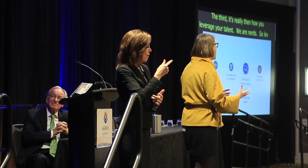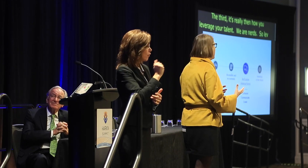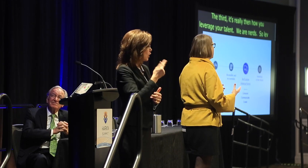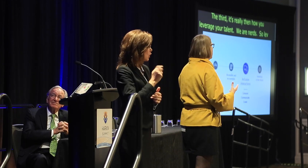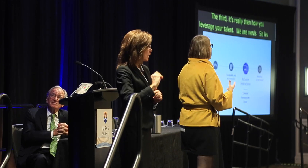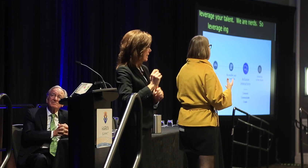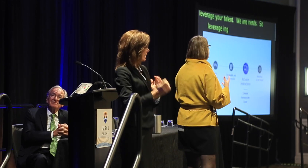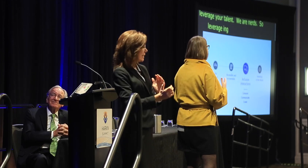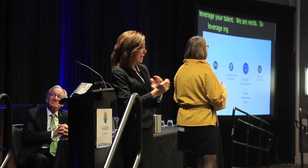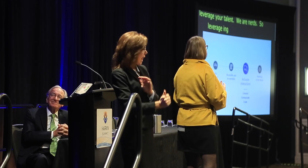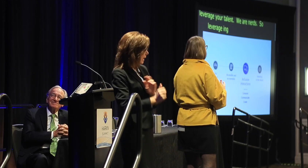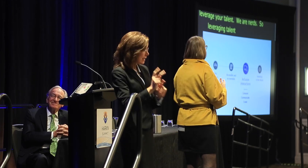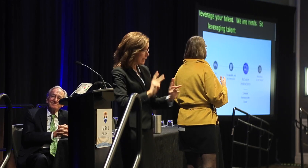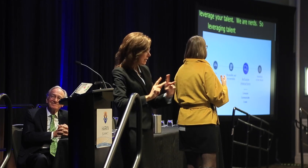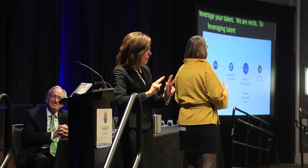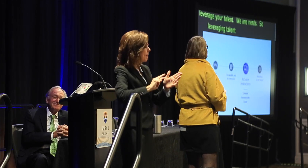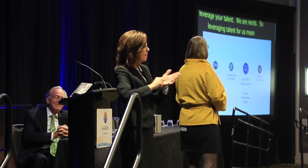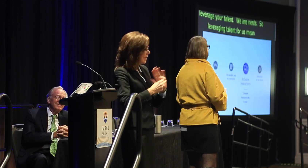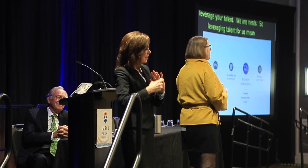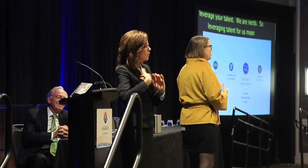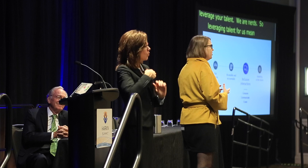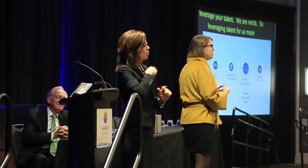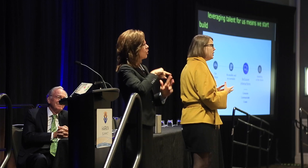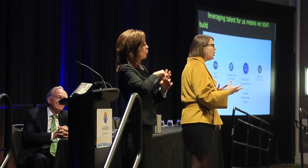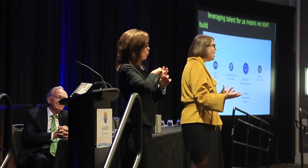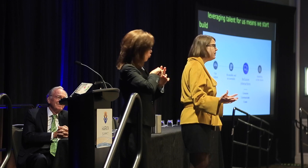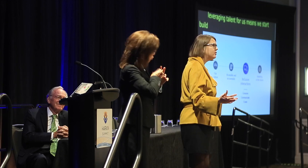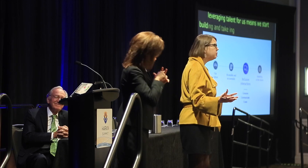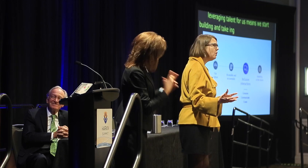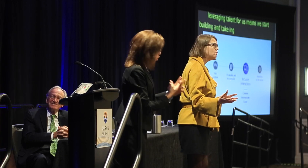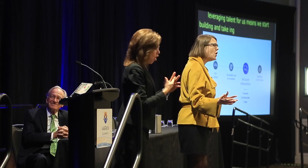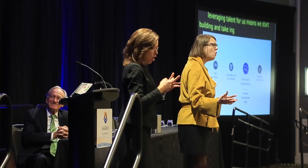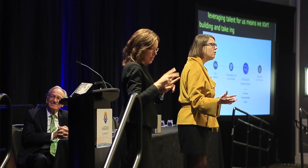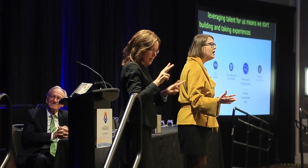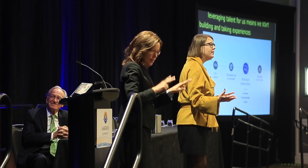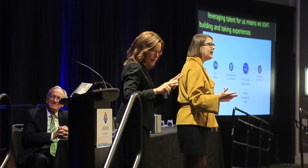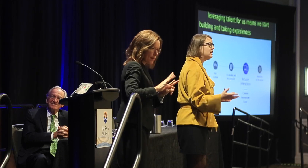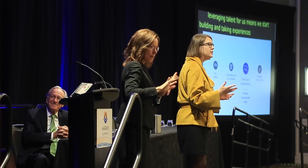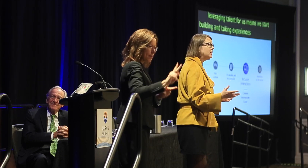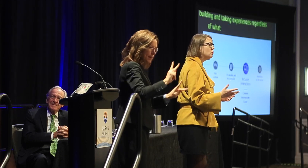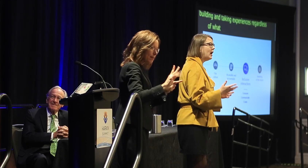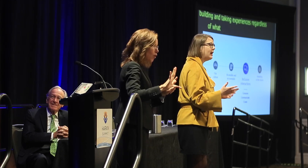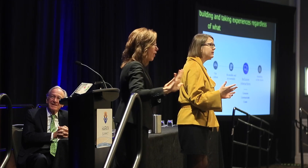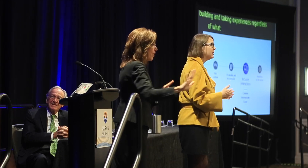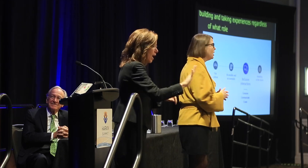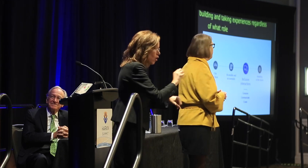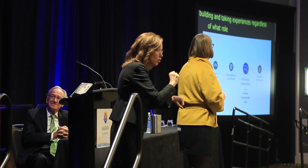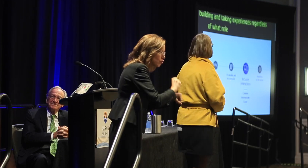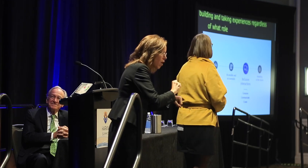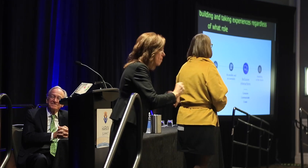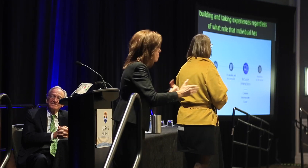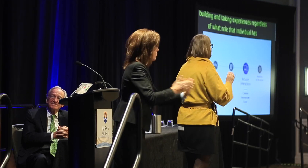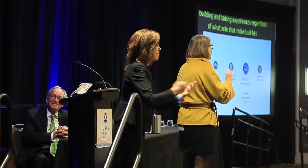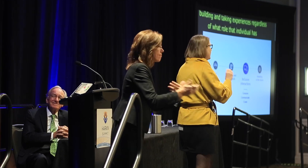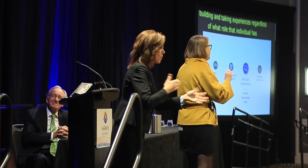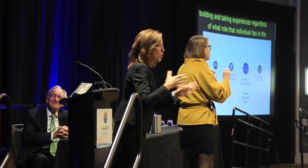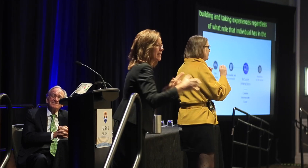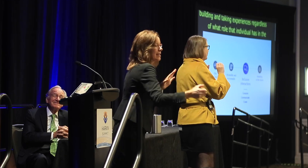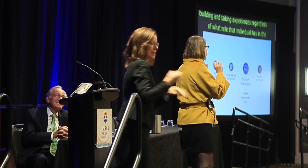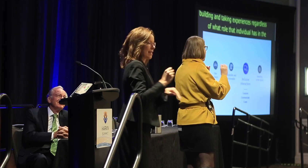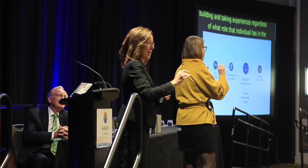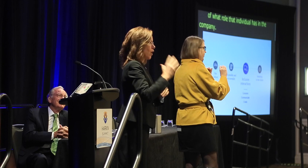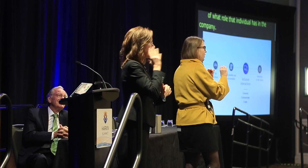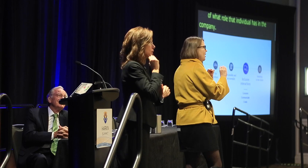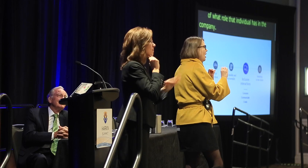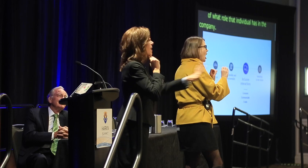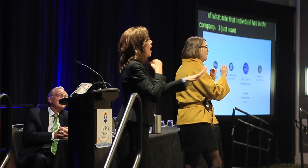that we start building and taking experiences regardless of what role that individual has in the company. And I just want to give you